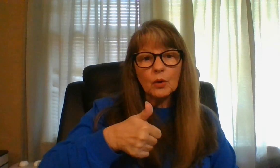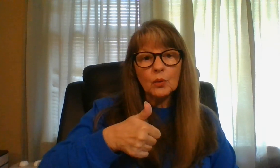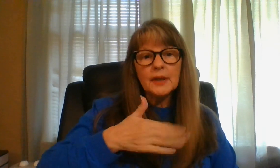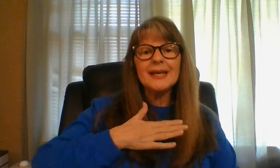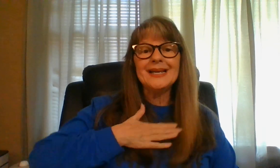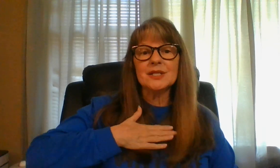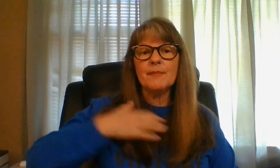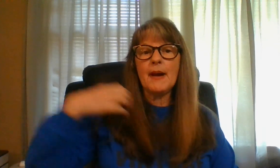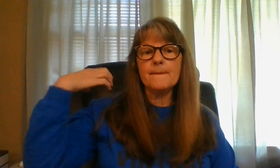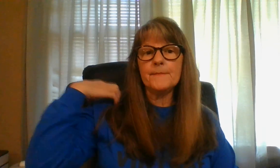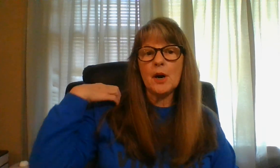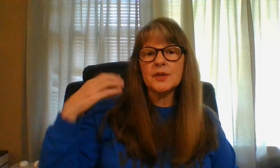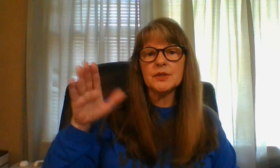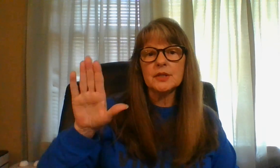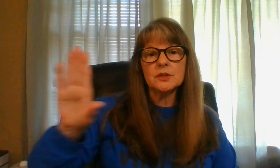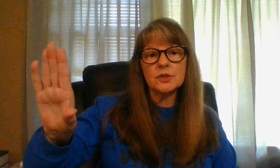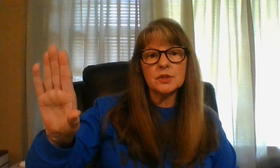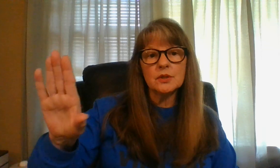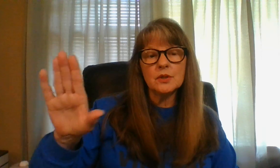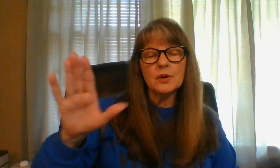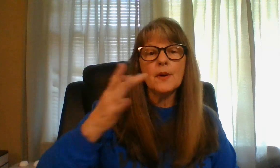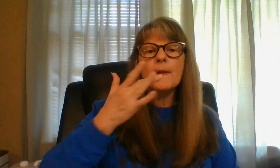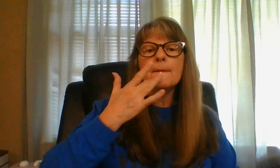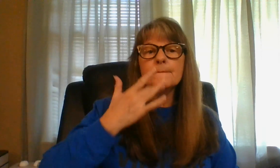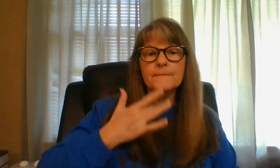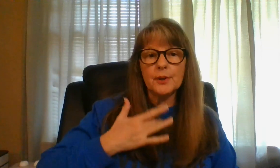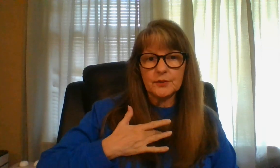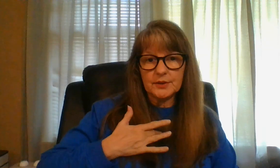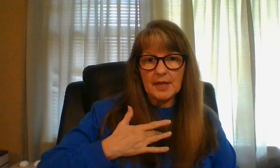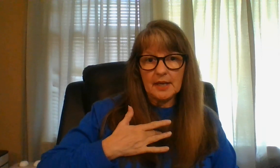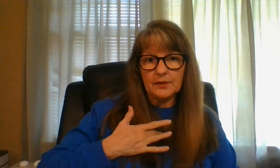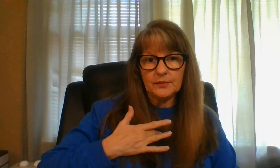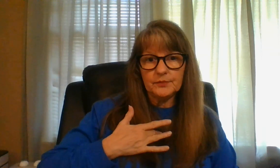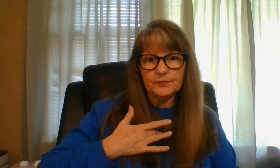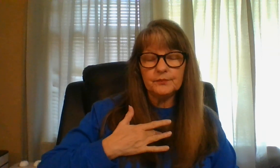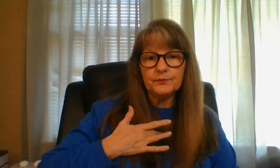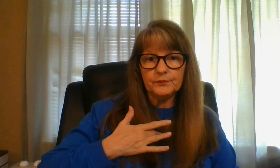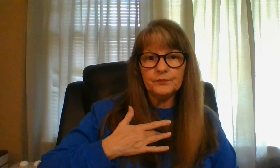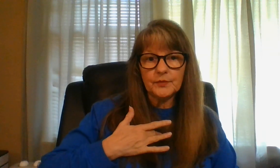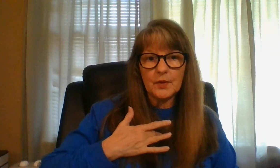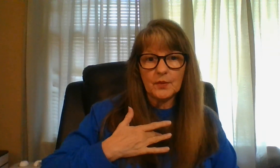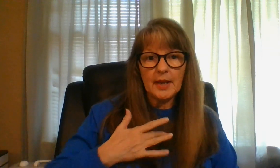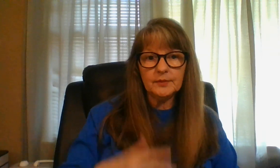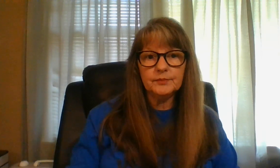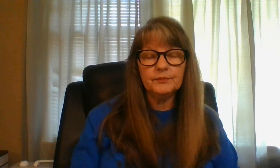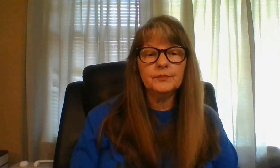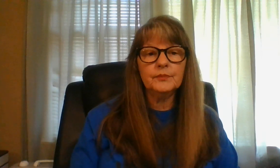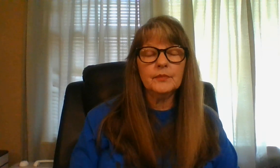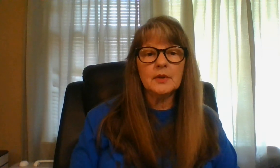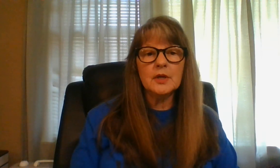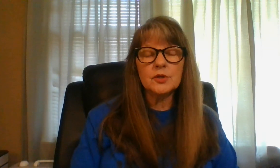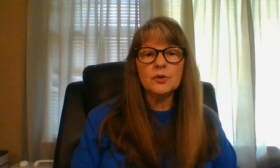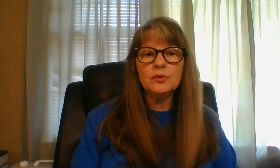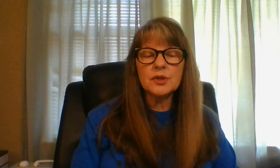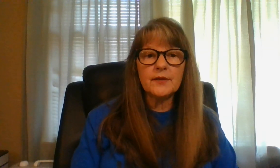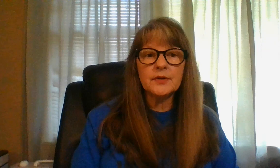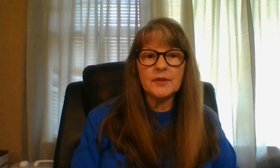Tomorrow is my boss's birthday. Okay. And so you just have to